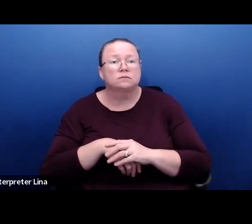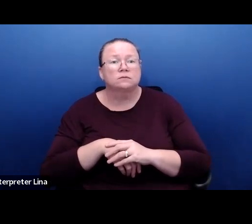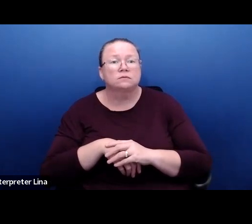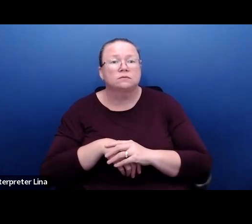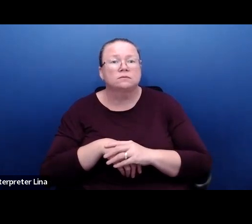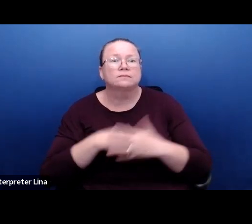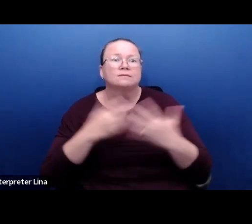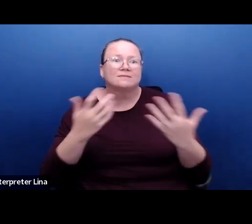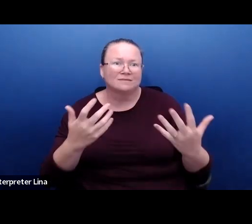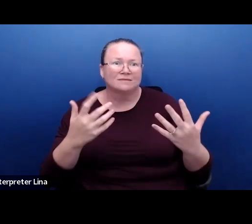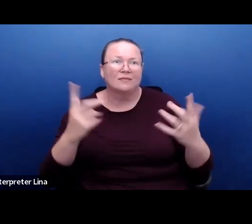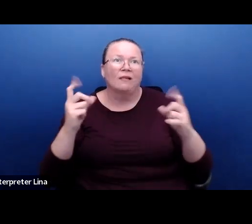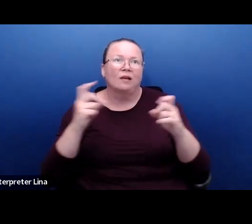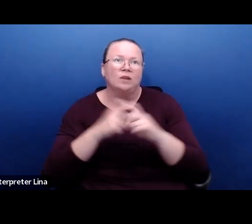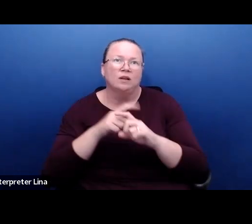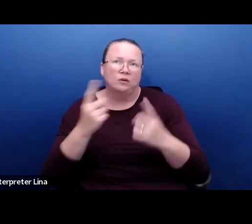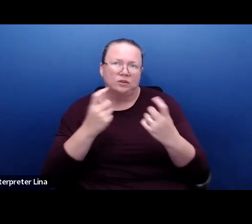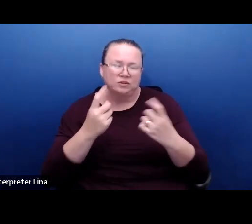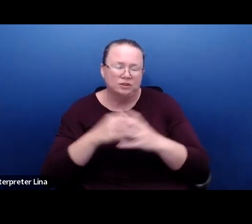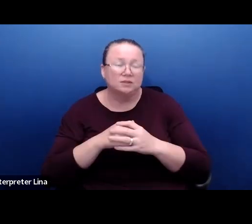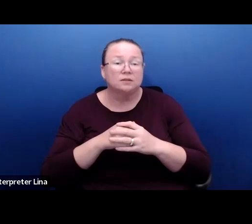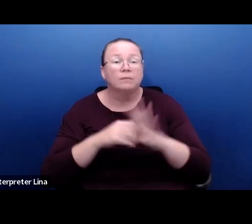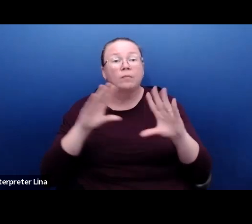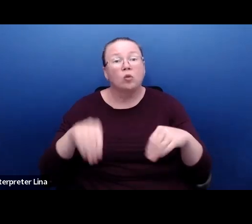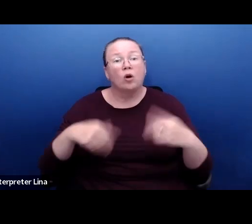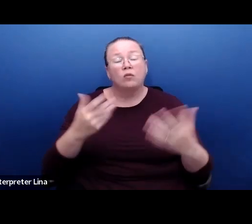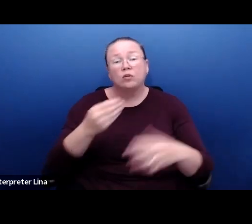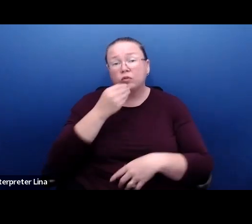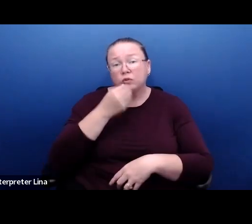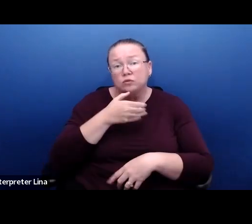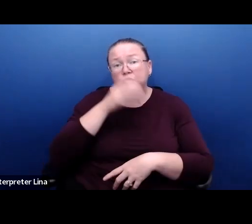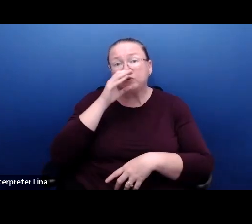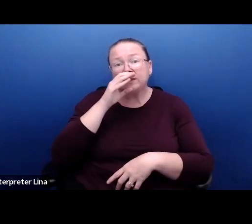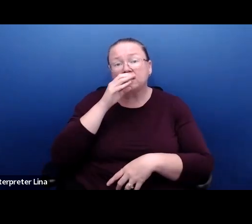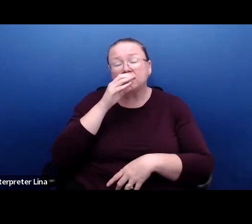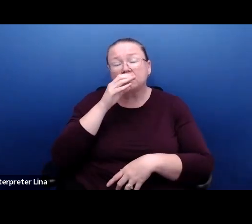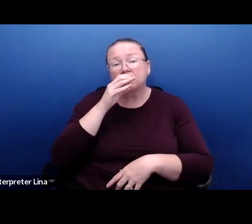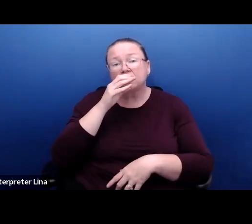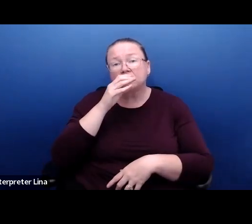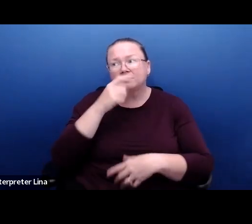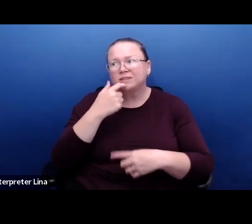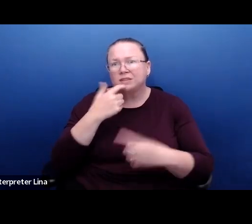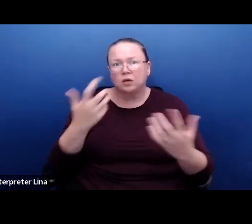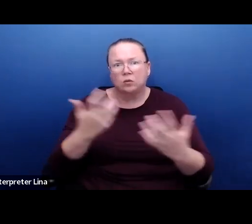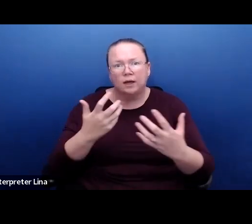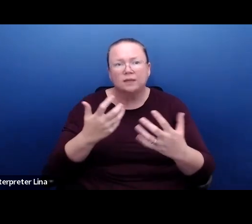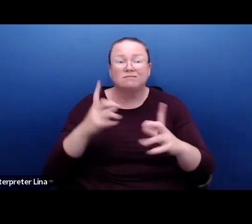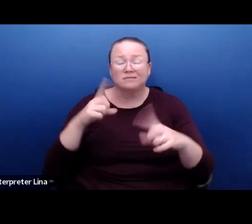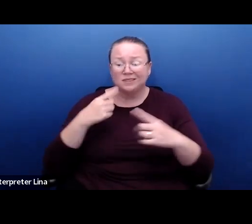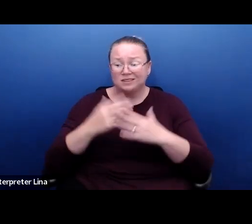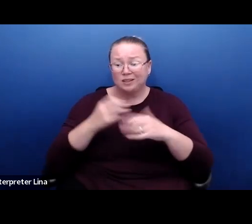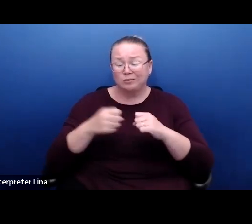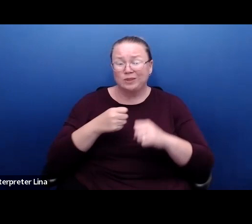So, complicated questions of when you're offered something to eat or drink, what can you say? For the last couple of years, we had